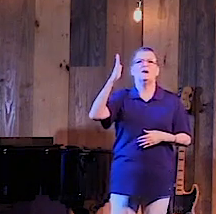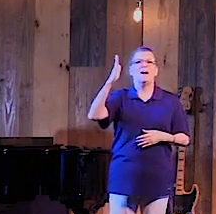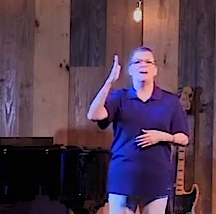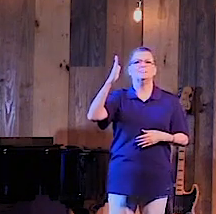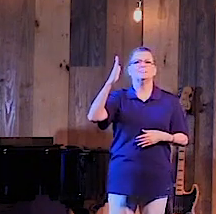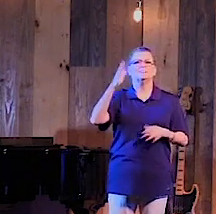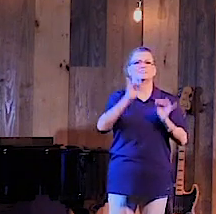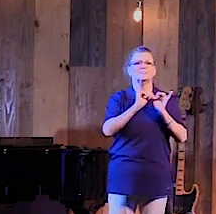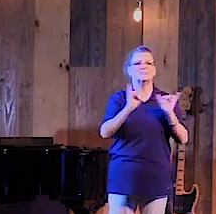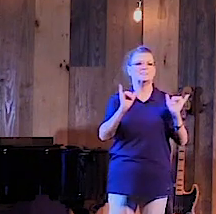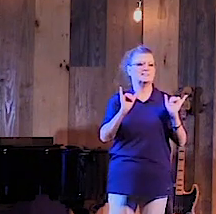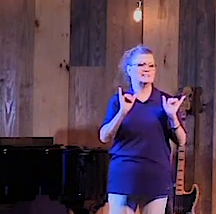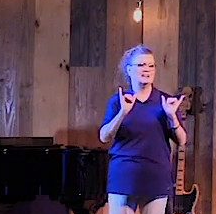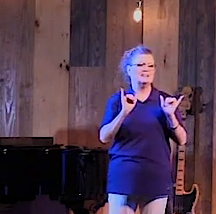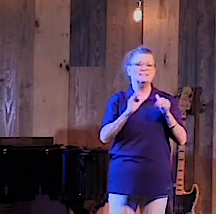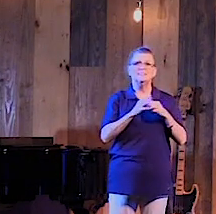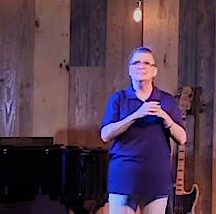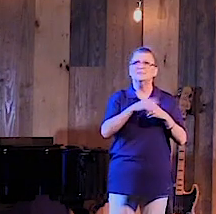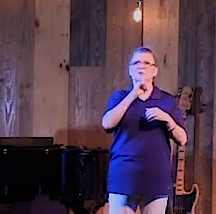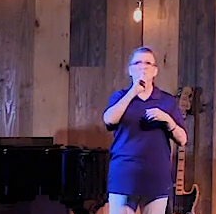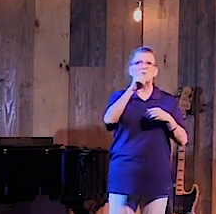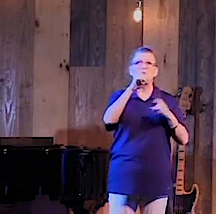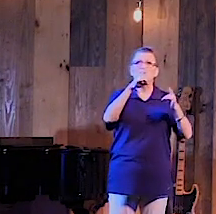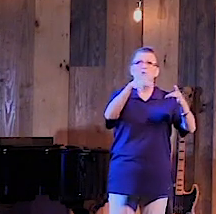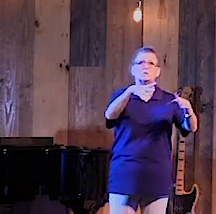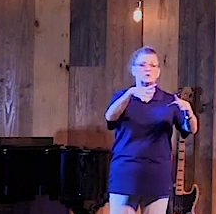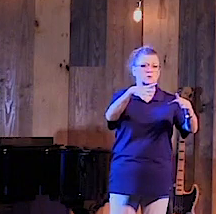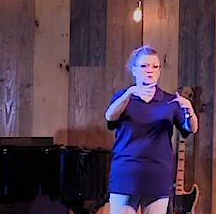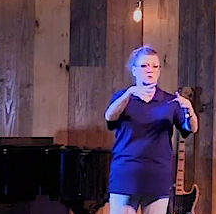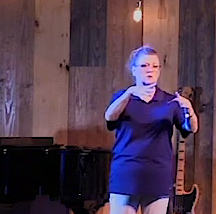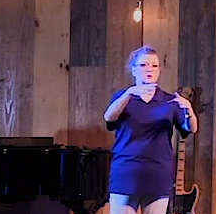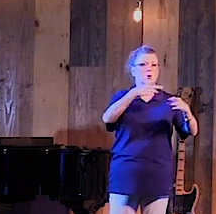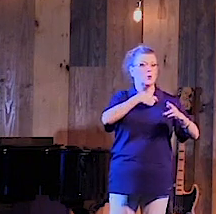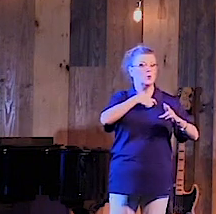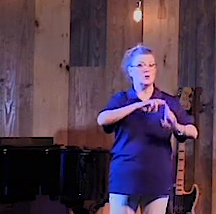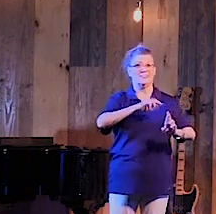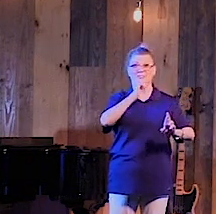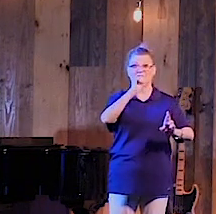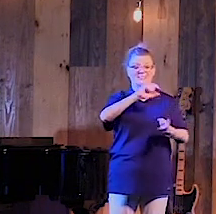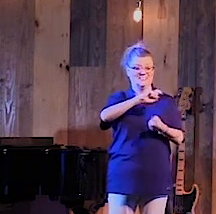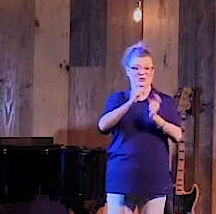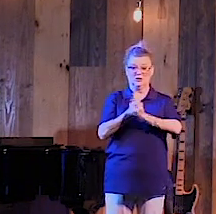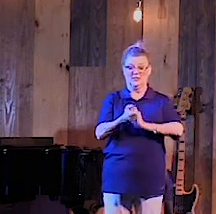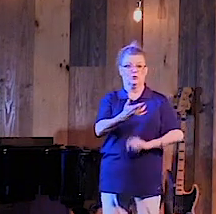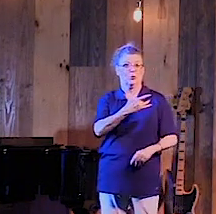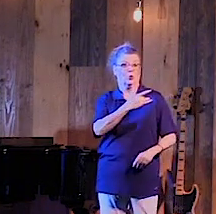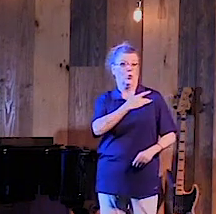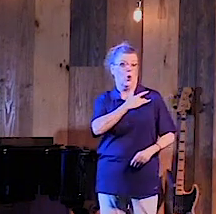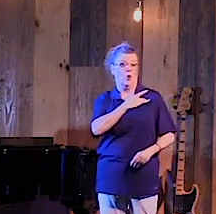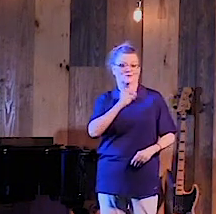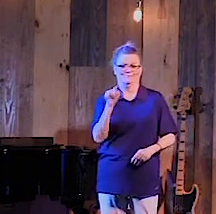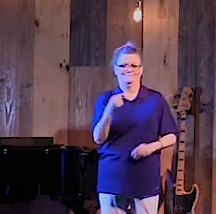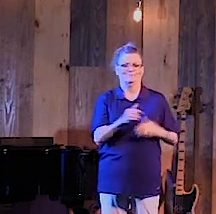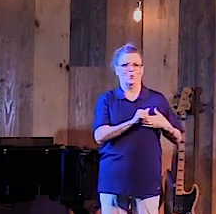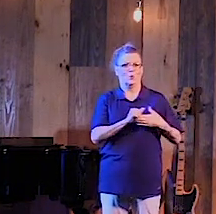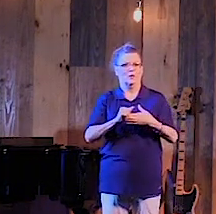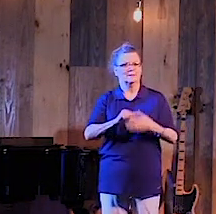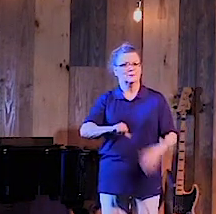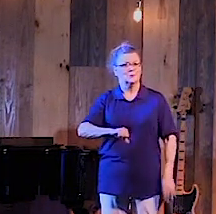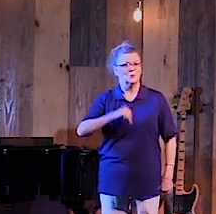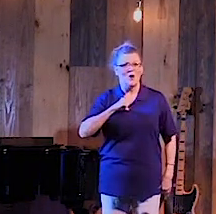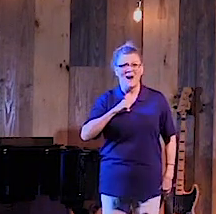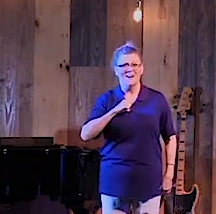used women's feminine products. Religion actually doesn't change the heart. It only leads to pride and